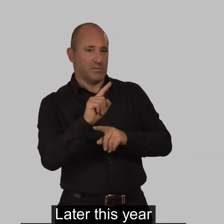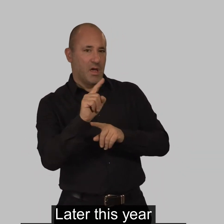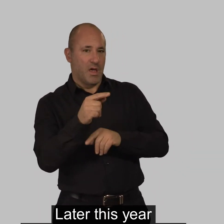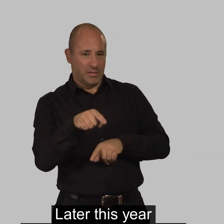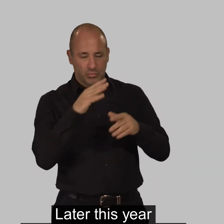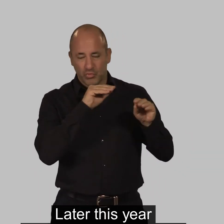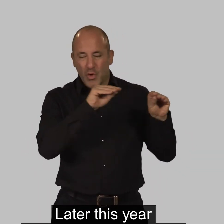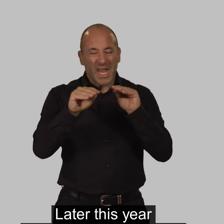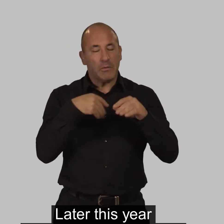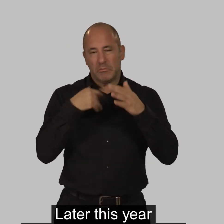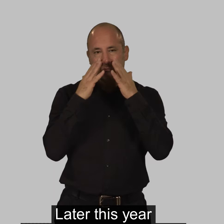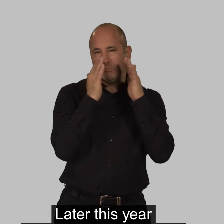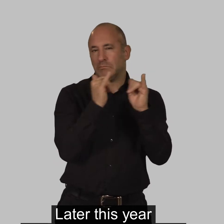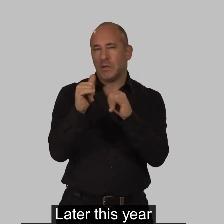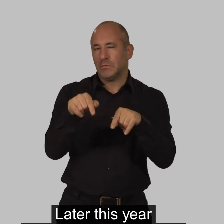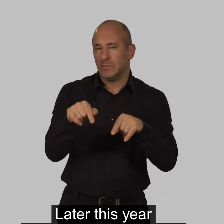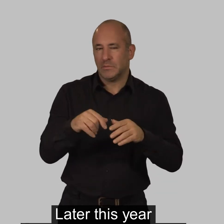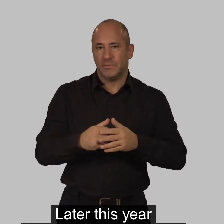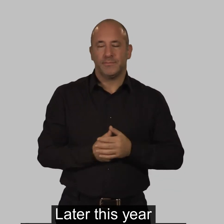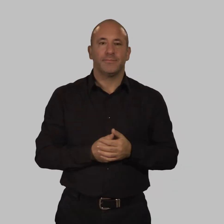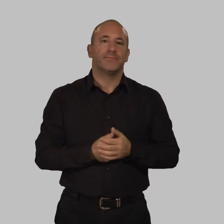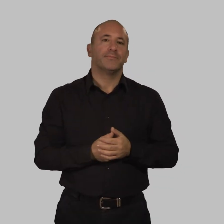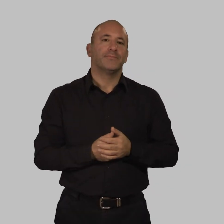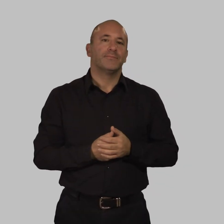Later this year, we will test the training.